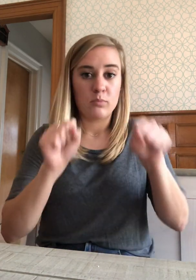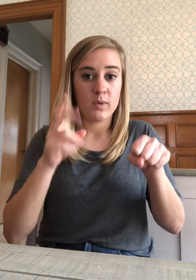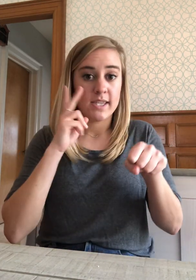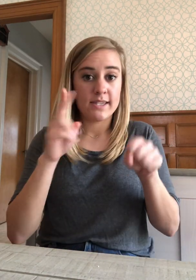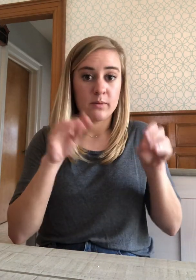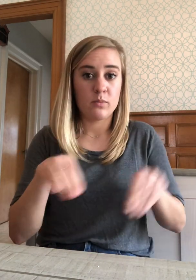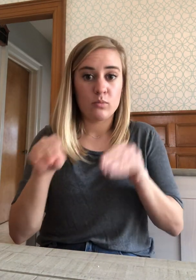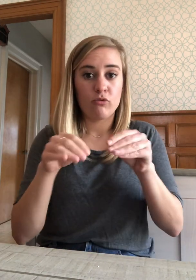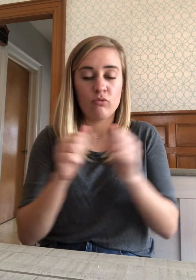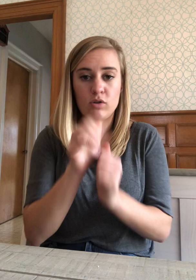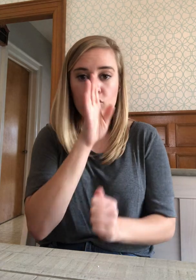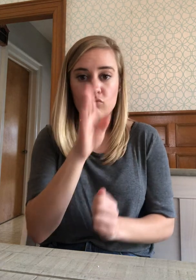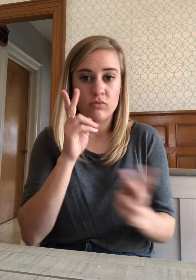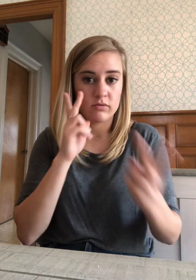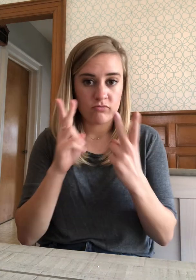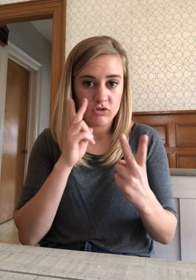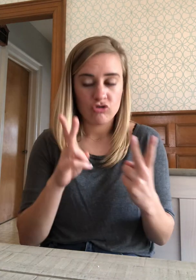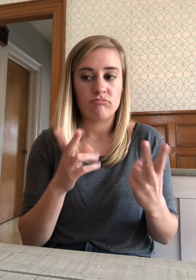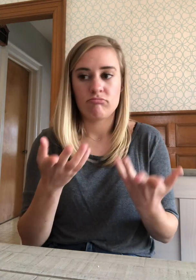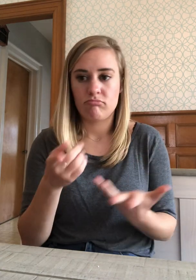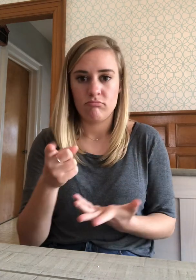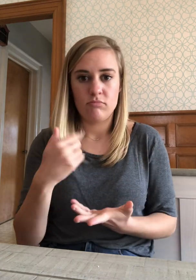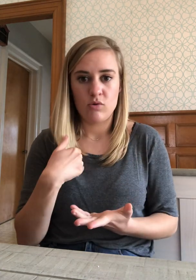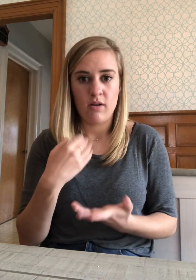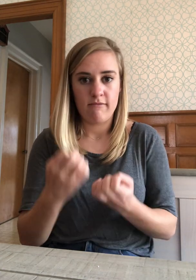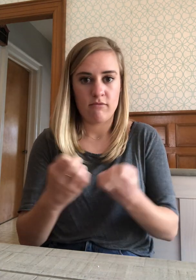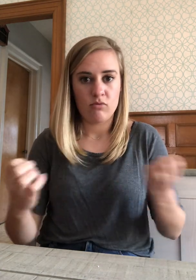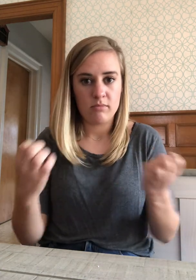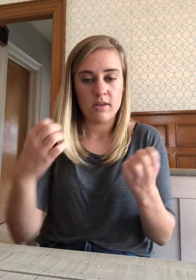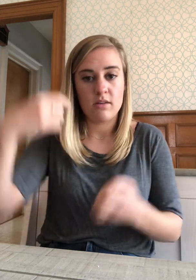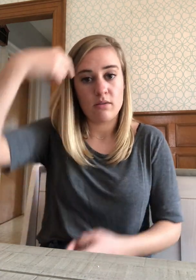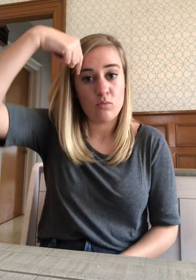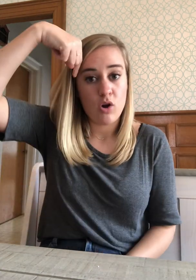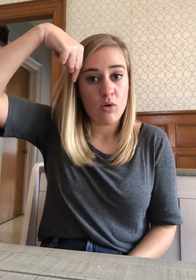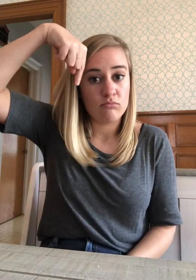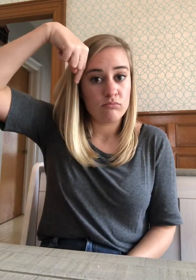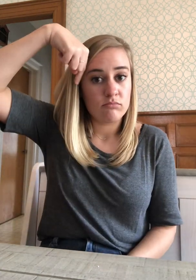vision as you have that instrument up in the brow, moving the segments forward.